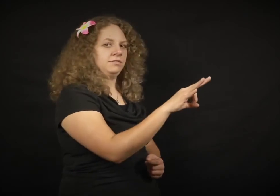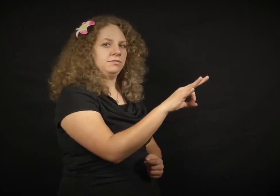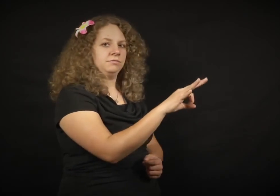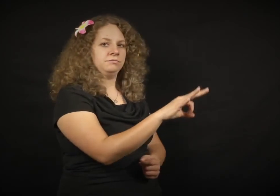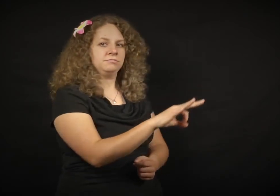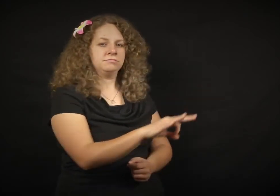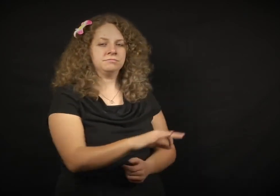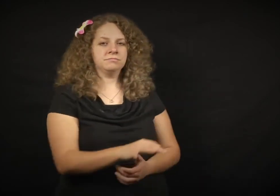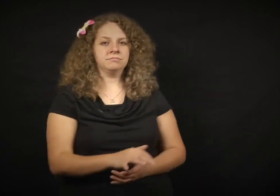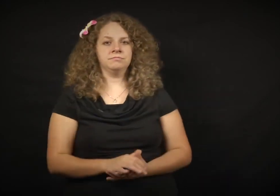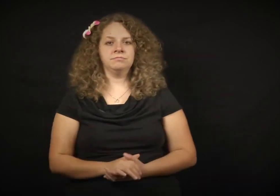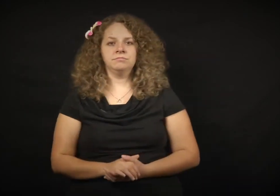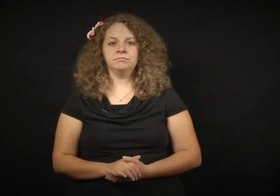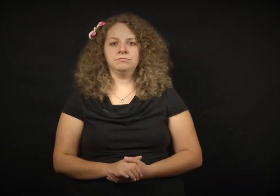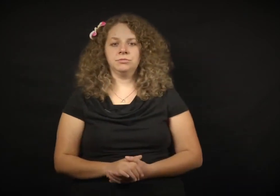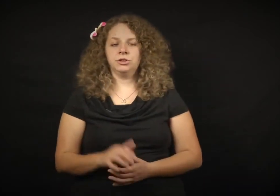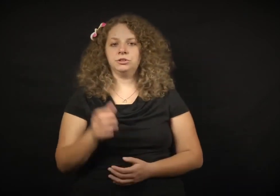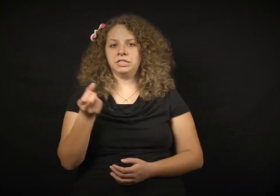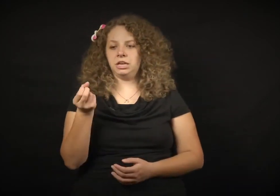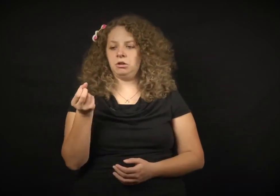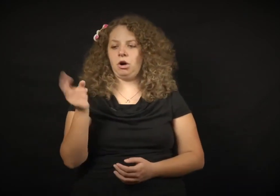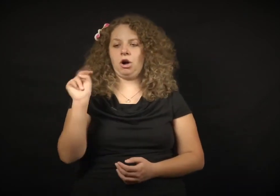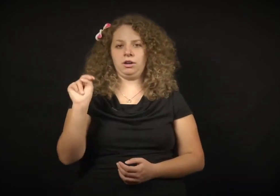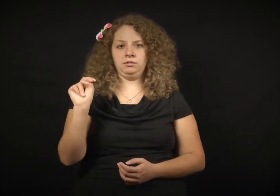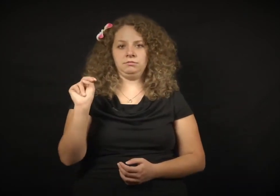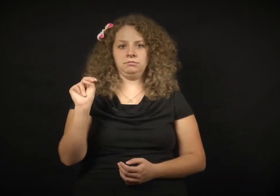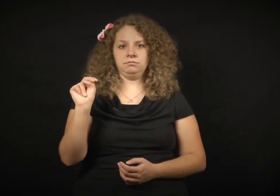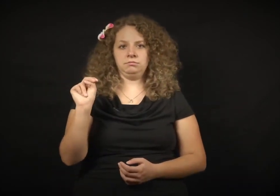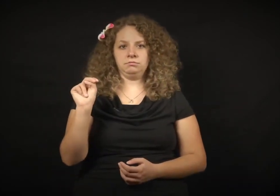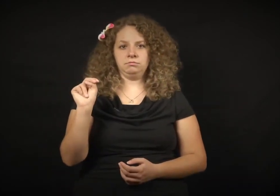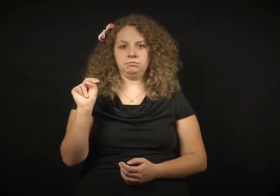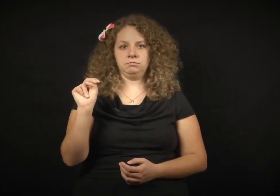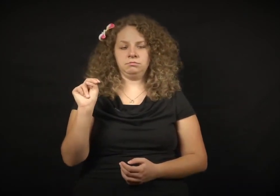O-F-F. Or you'll see on.